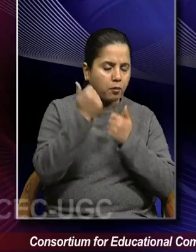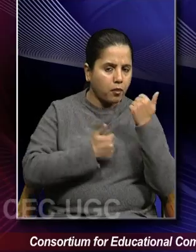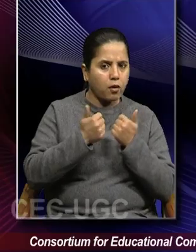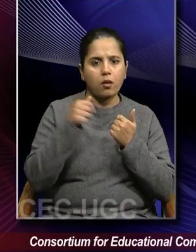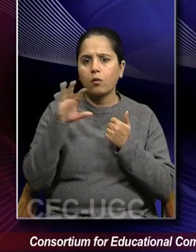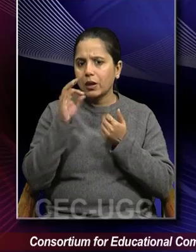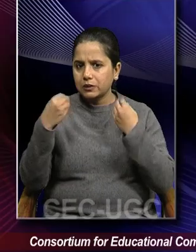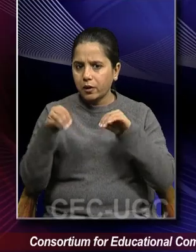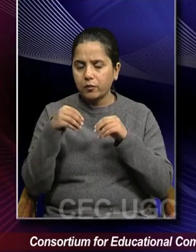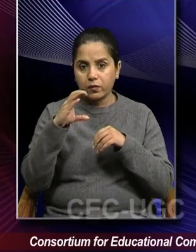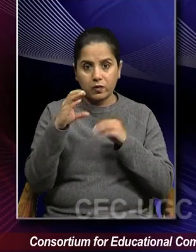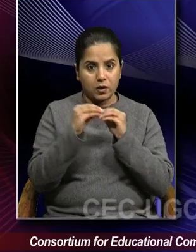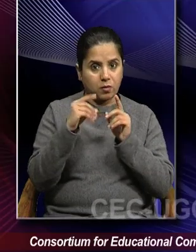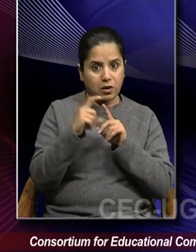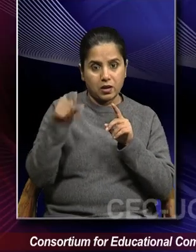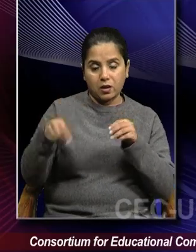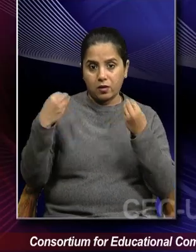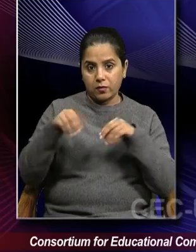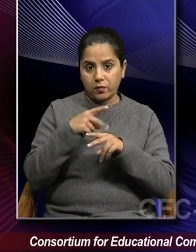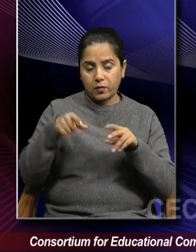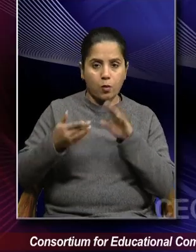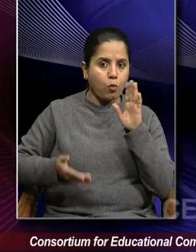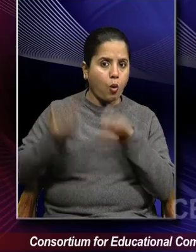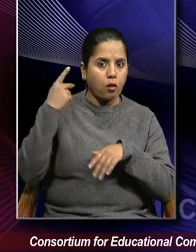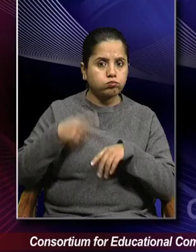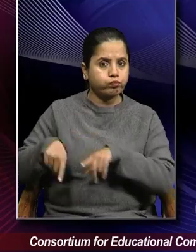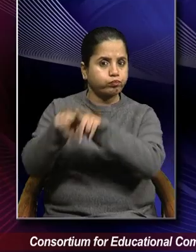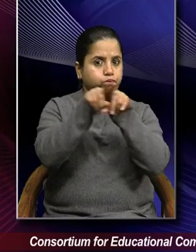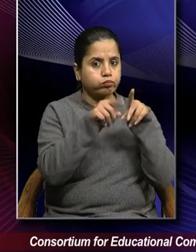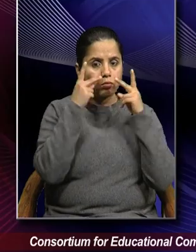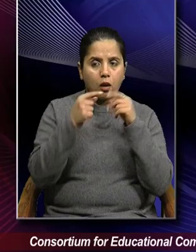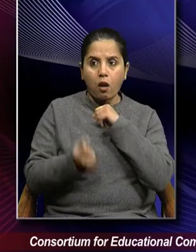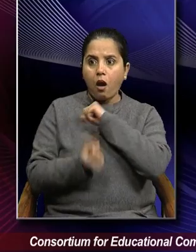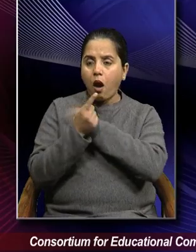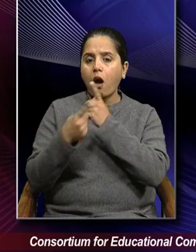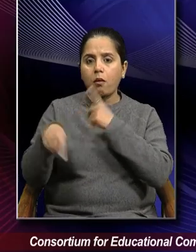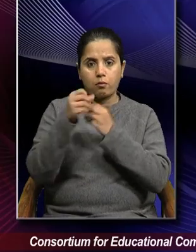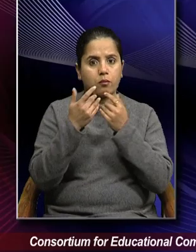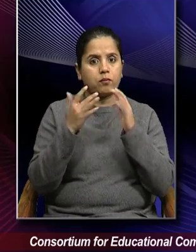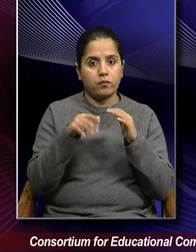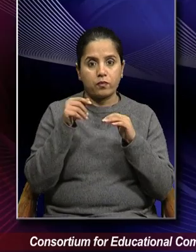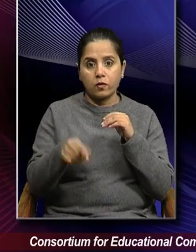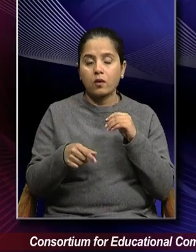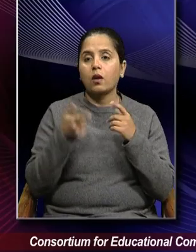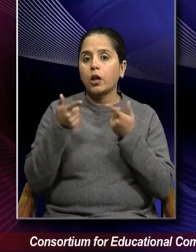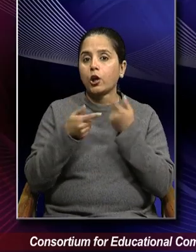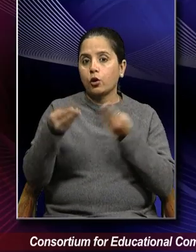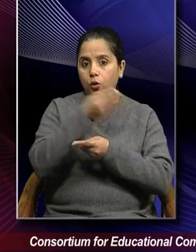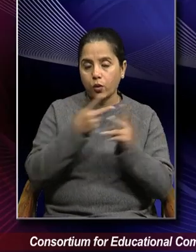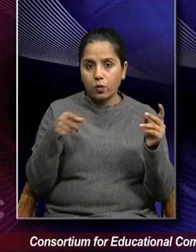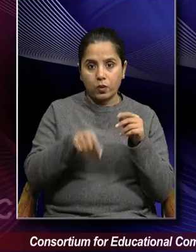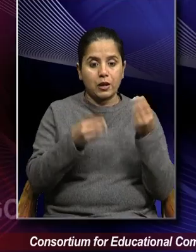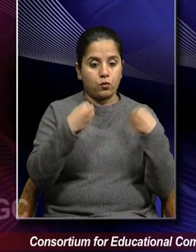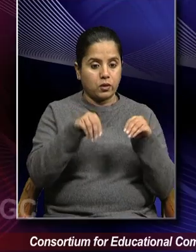retail CBDC is actually the most common in emerging economies. So in emerging economies, the retail